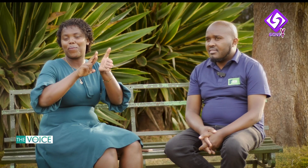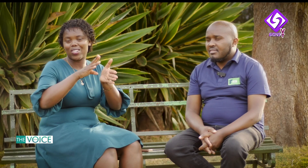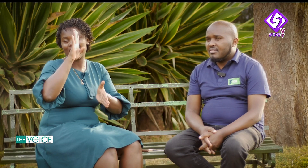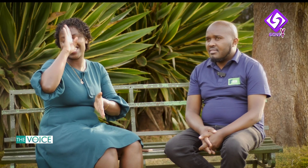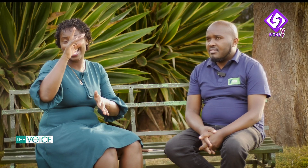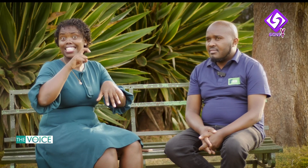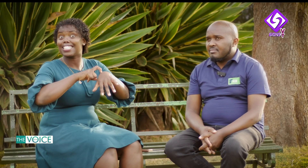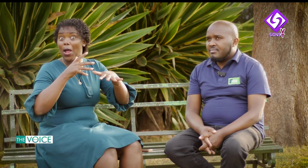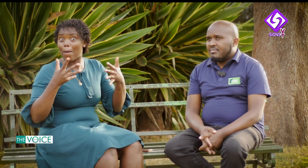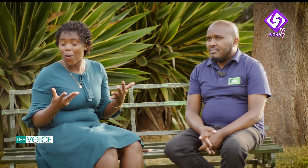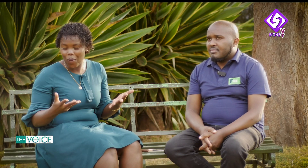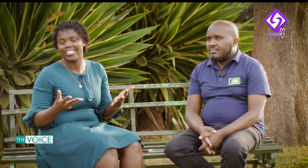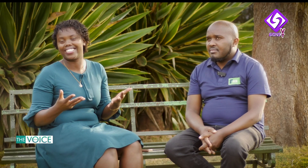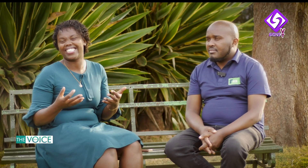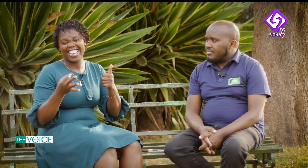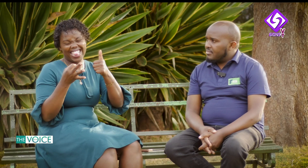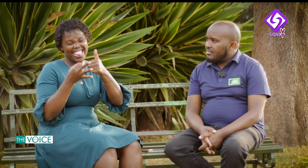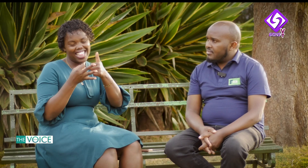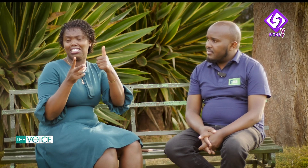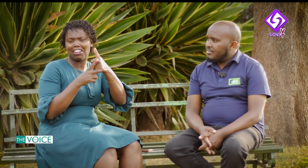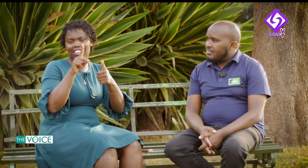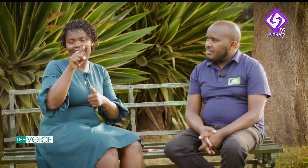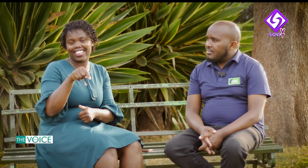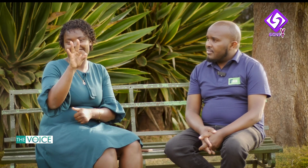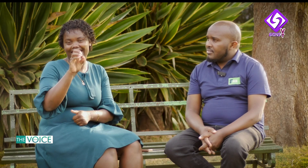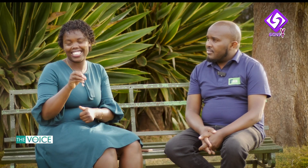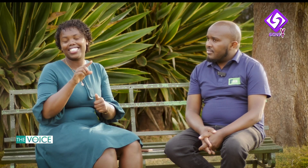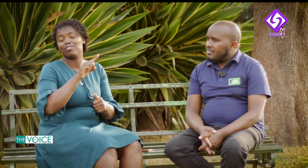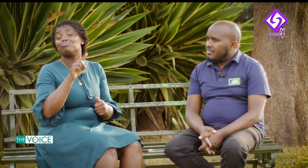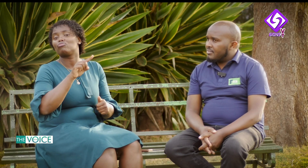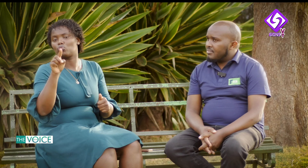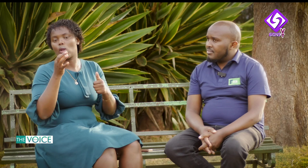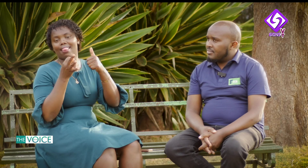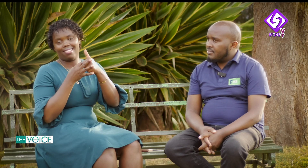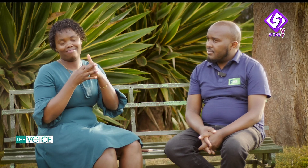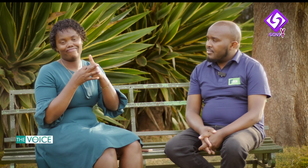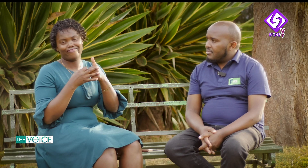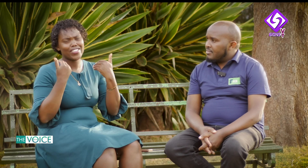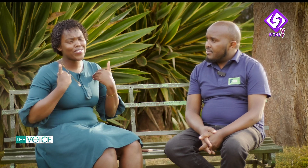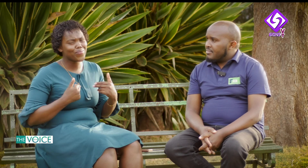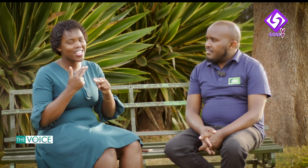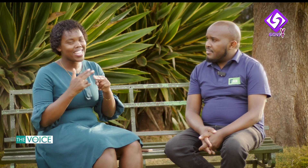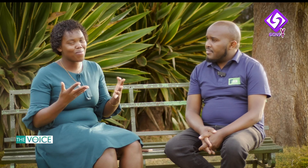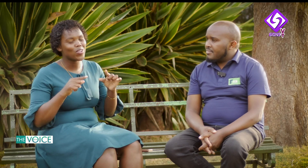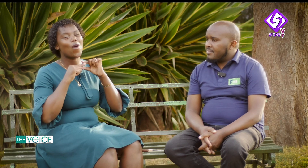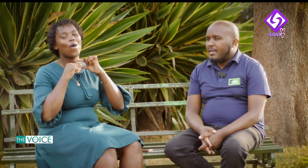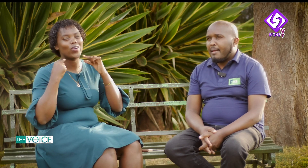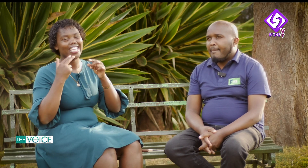Also, there is a repeat show every Sunday at 7:30 to 8 as